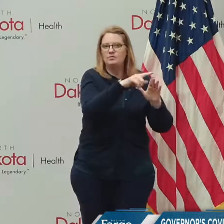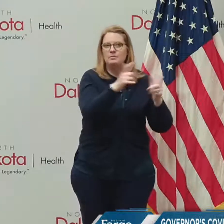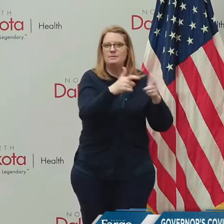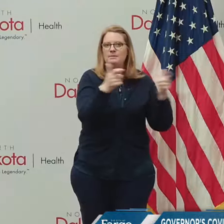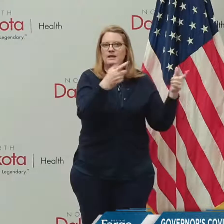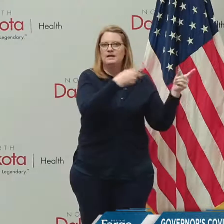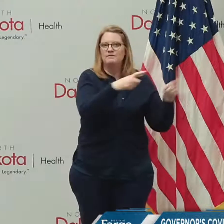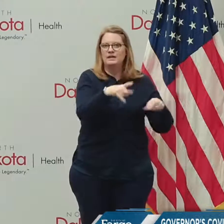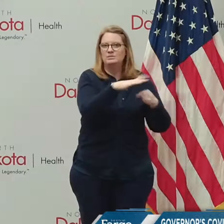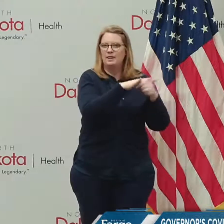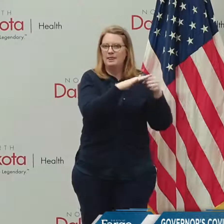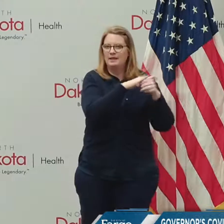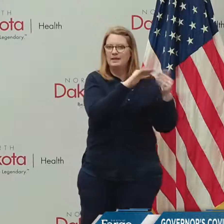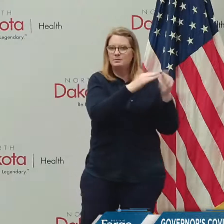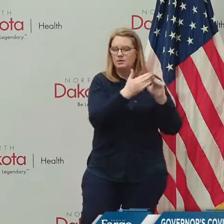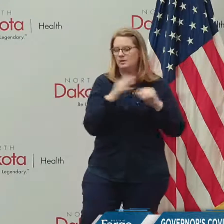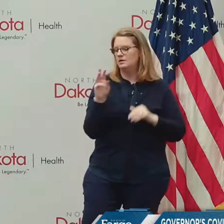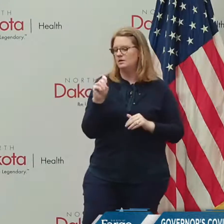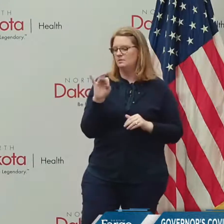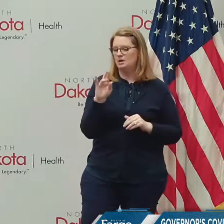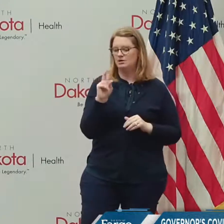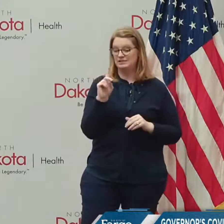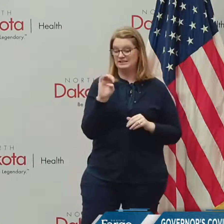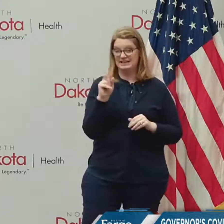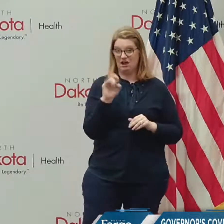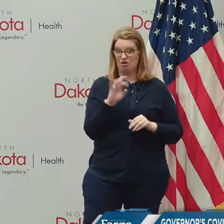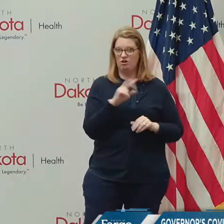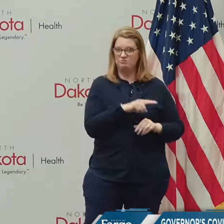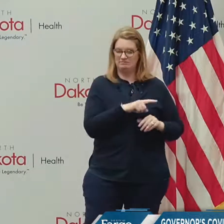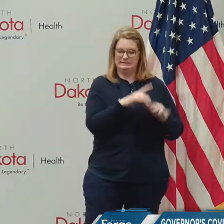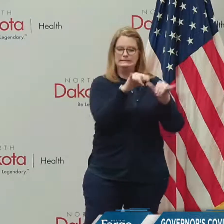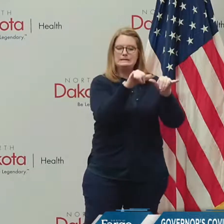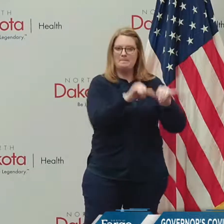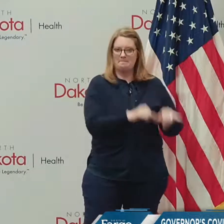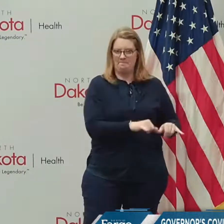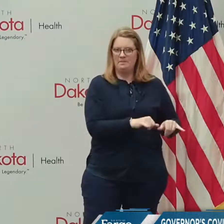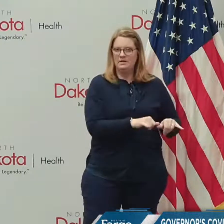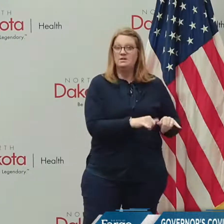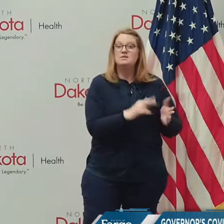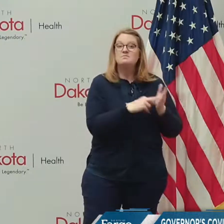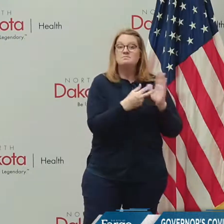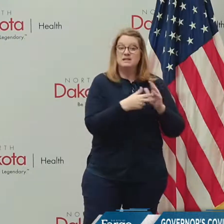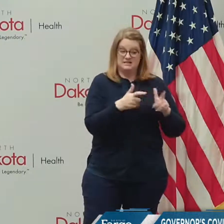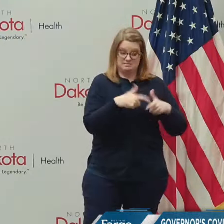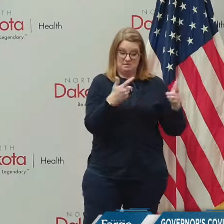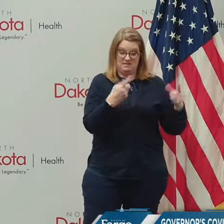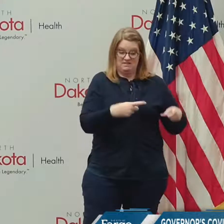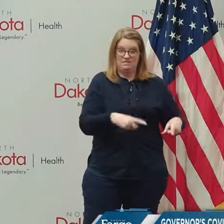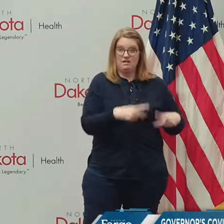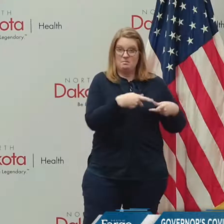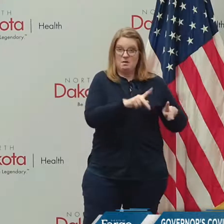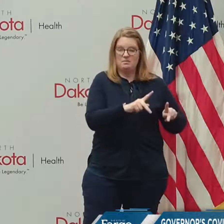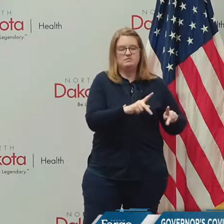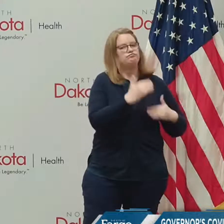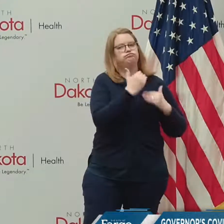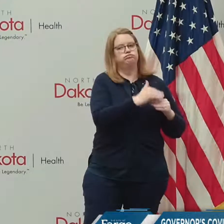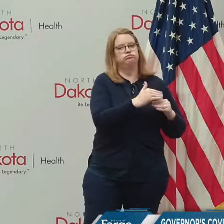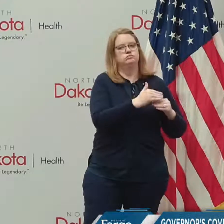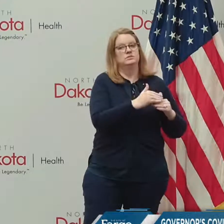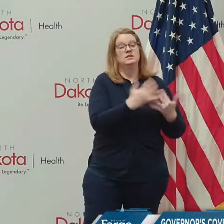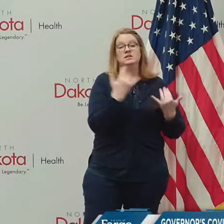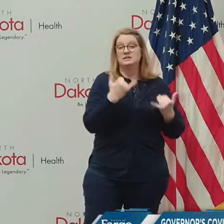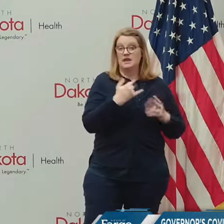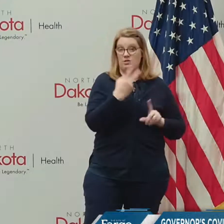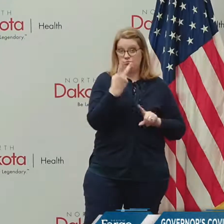the community. Mayor Decker in Dickinson took similar action by limiting large event permits in the community. It's been almost 2 months